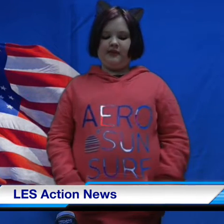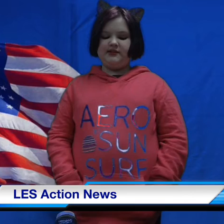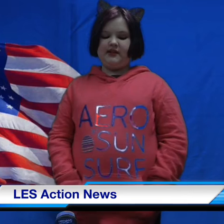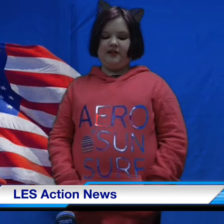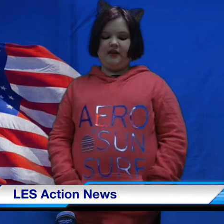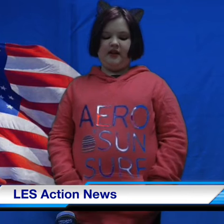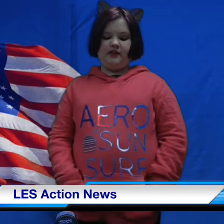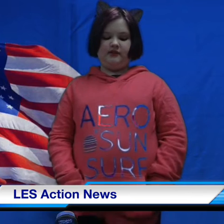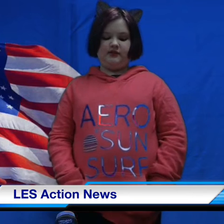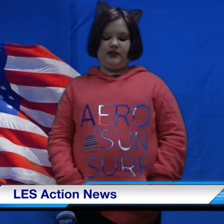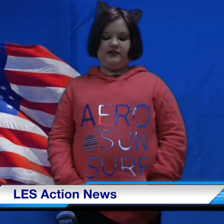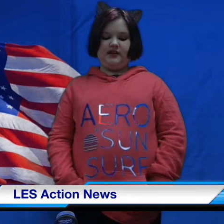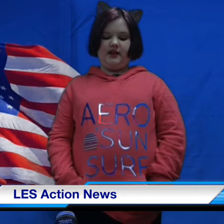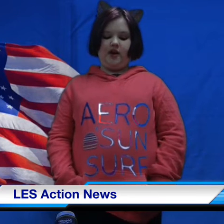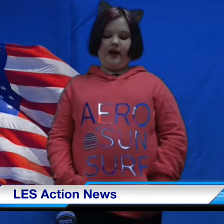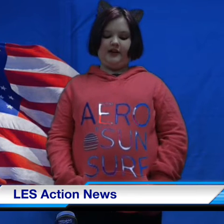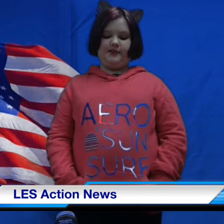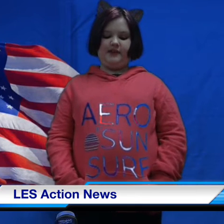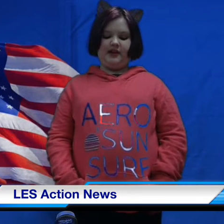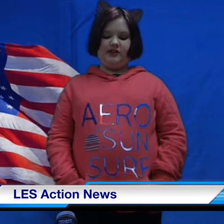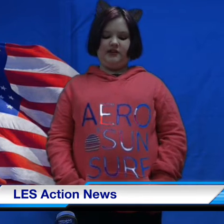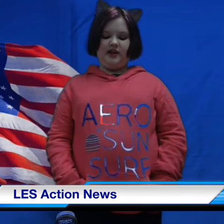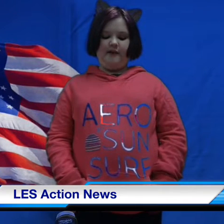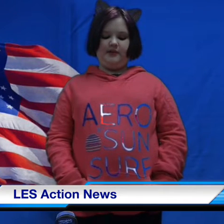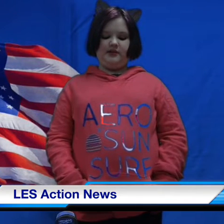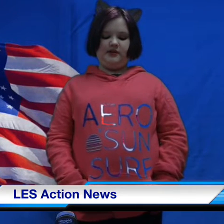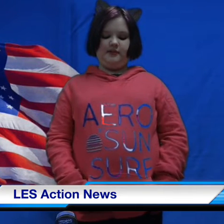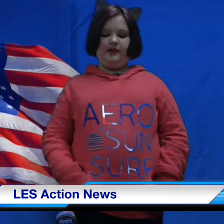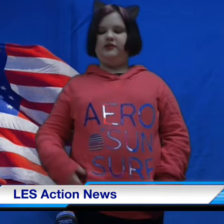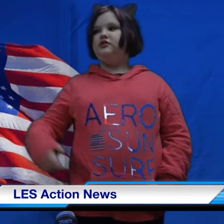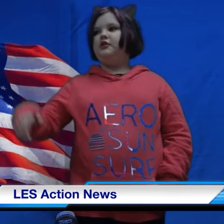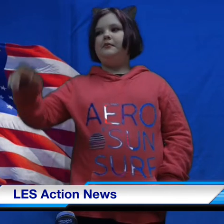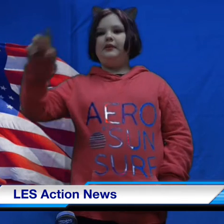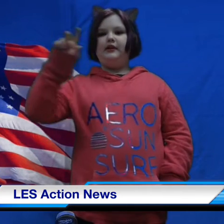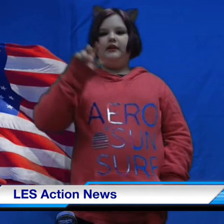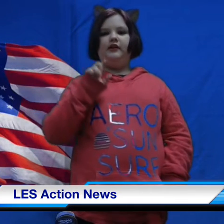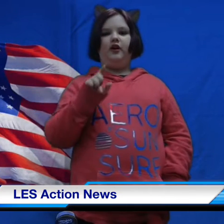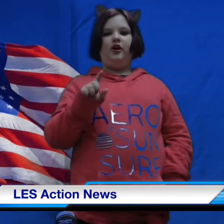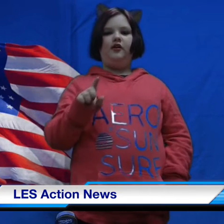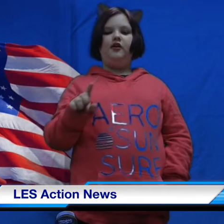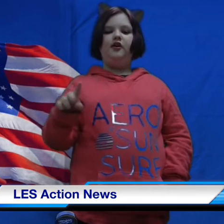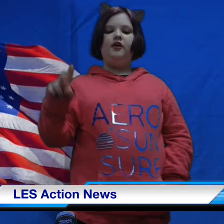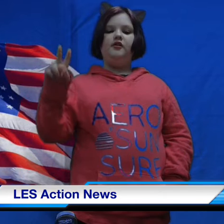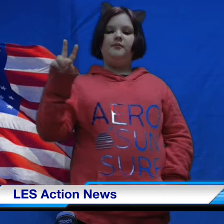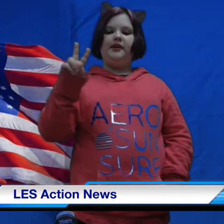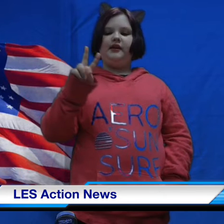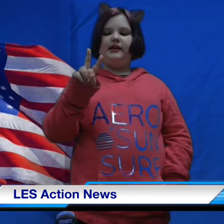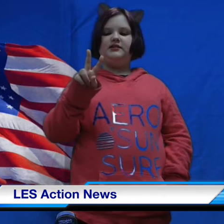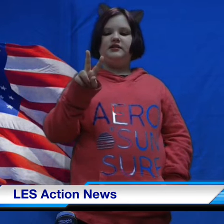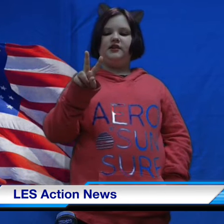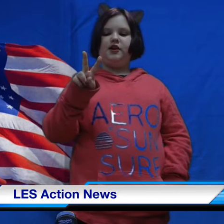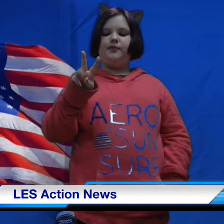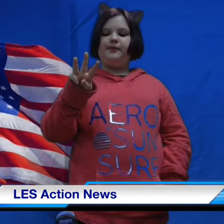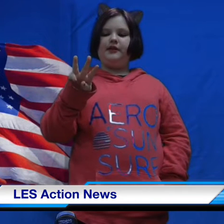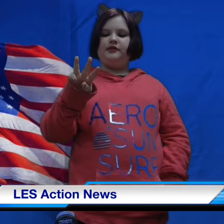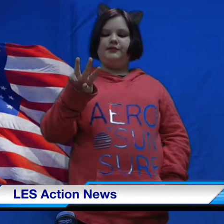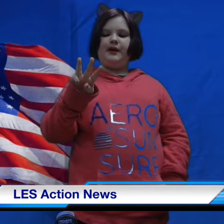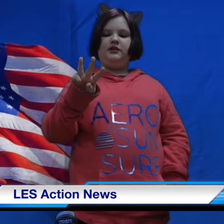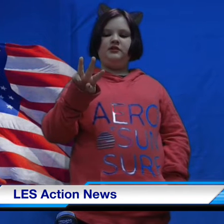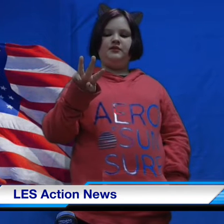Please stand as we say our expectations, habits, and the pledge. Be a learner, be a listener, be